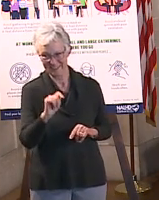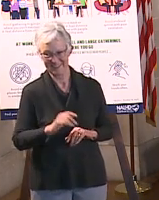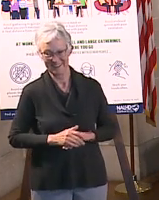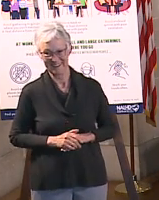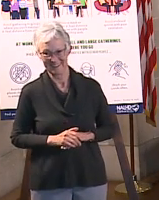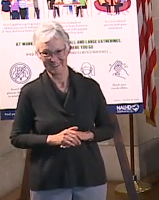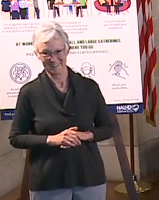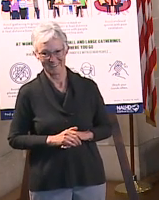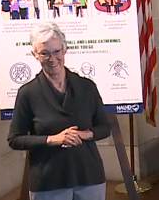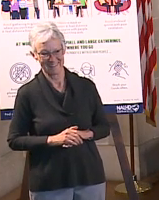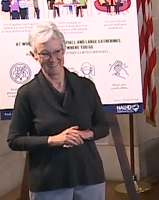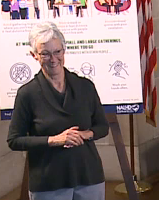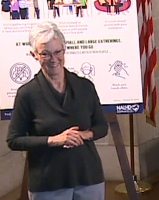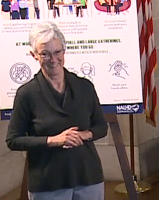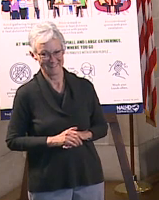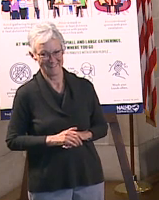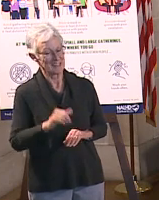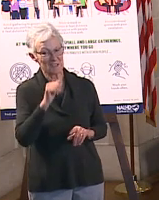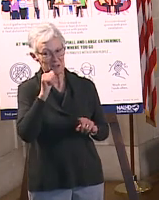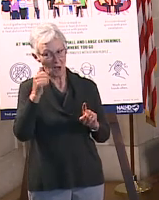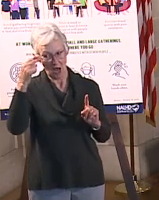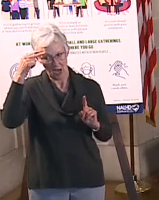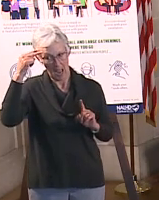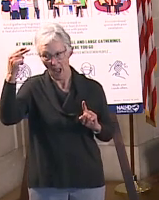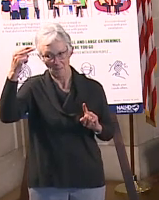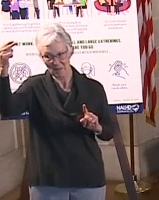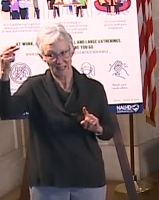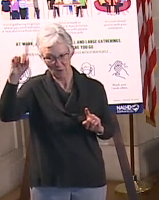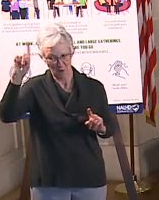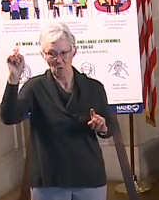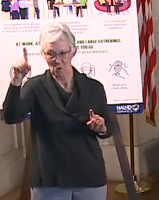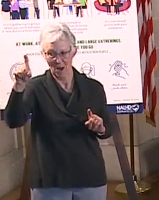related, okay. Hypothetical.